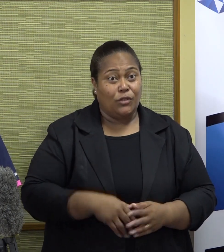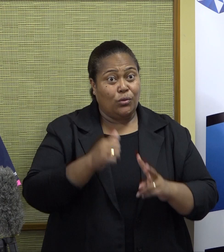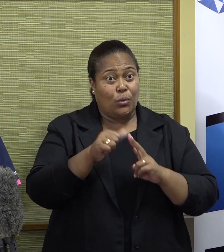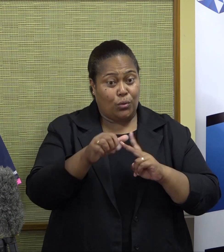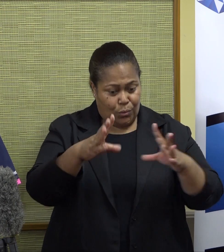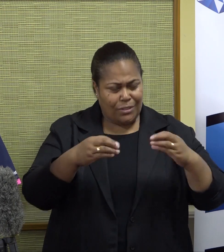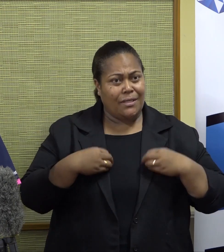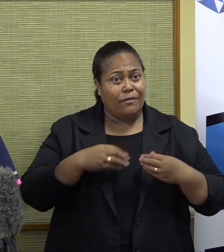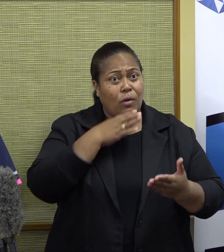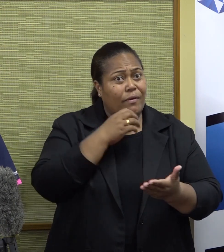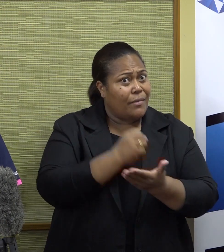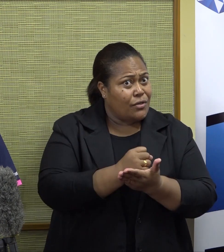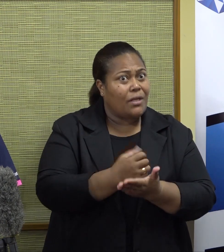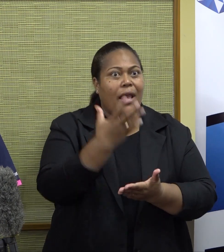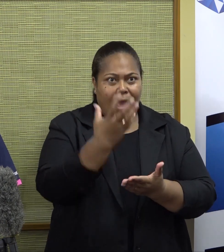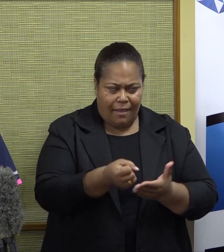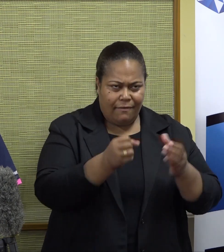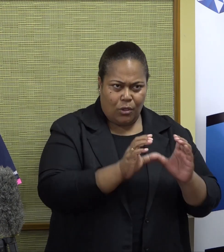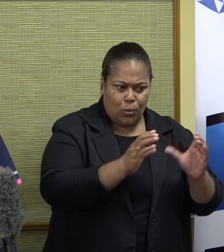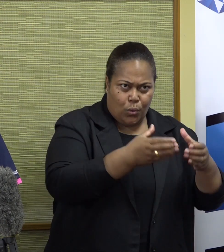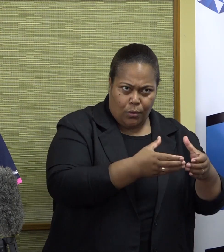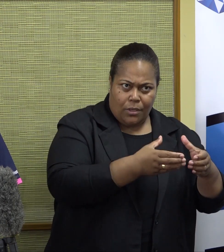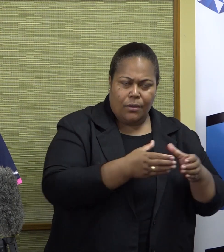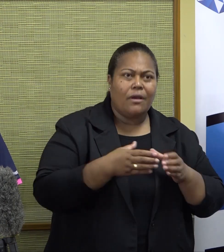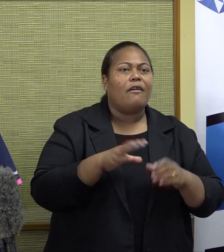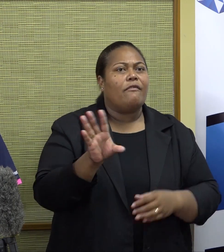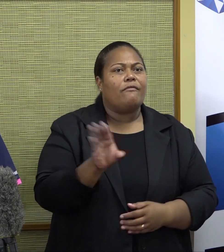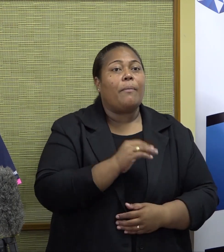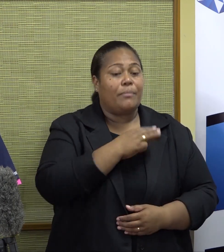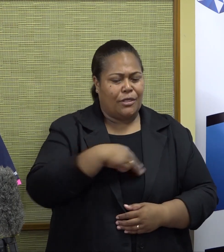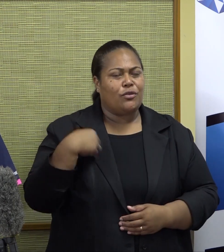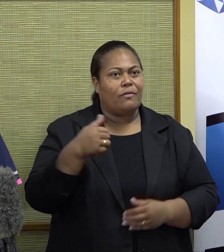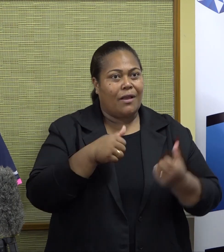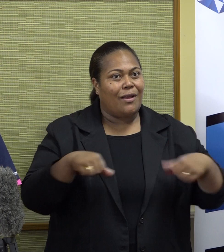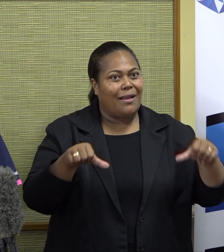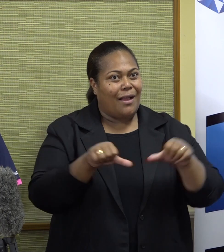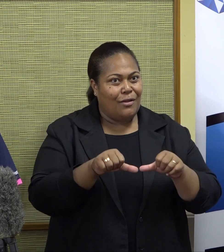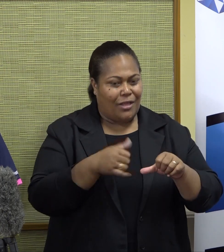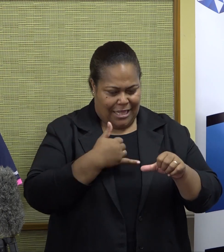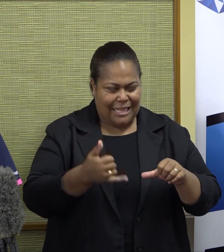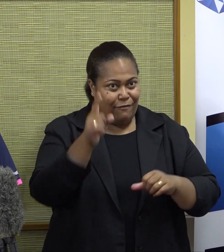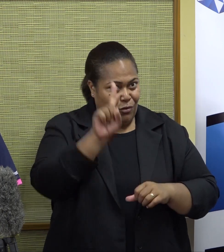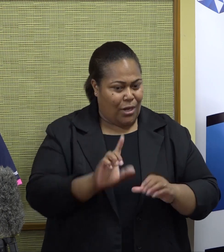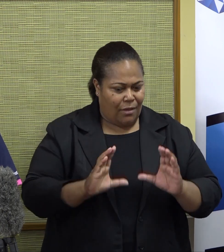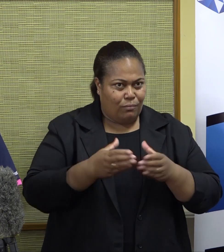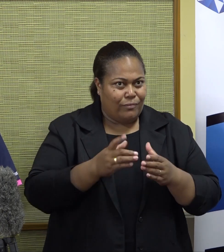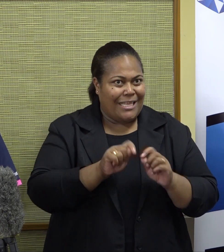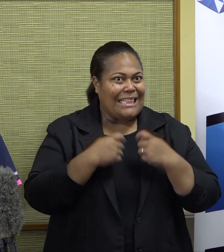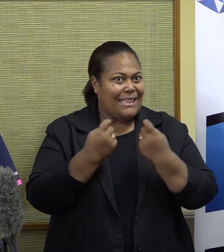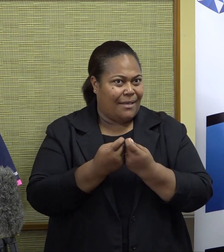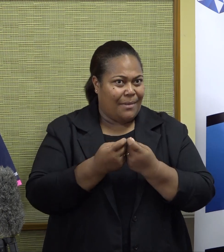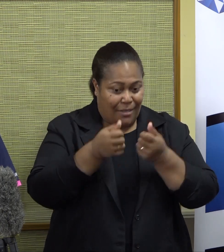confirmation, there will be a delegation of officers from Ministry of Agriculture leaving today to further support